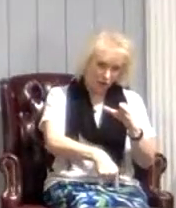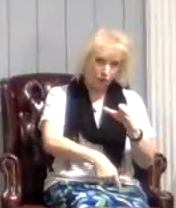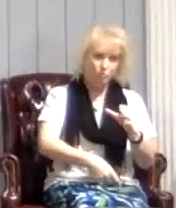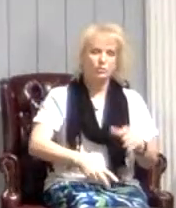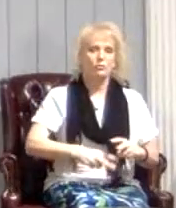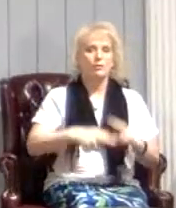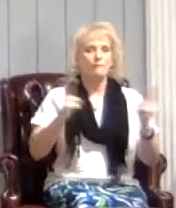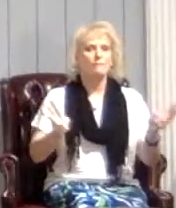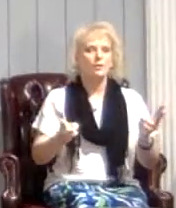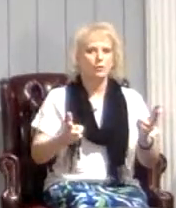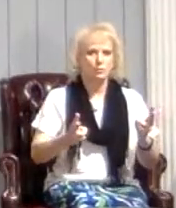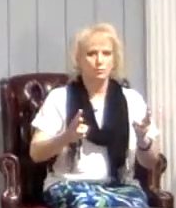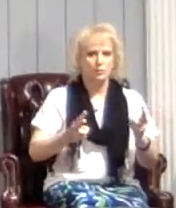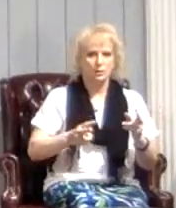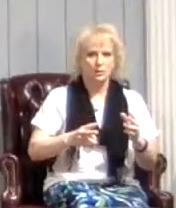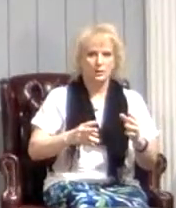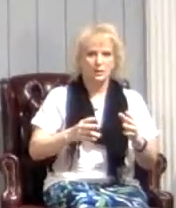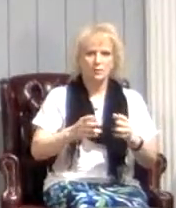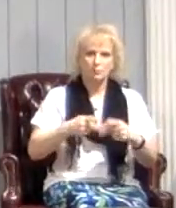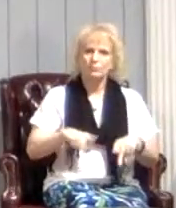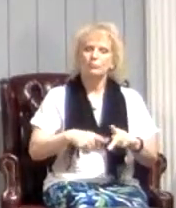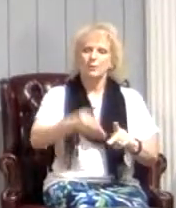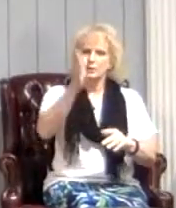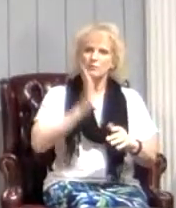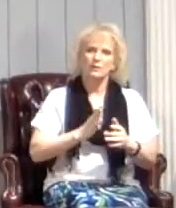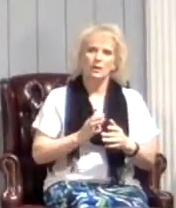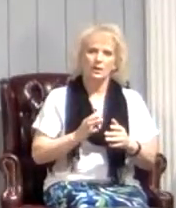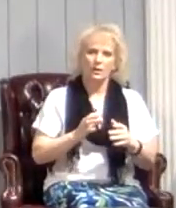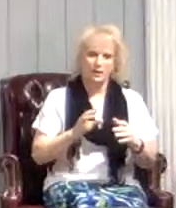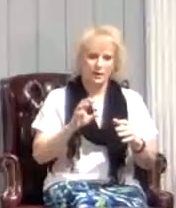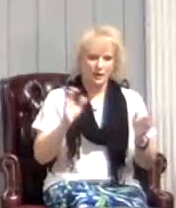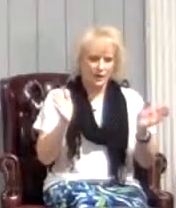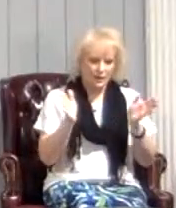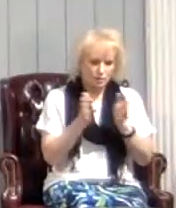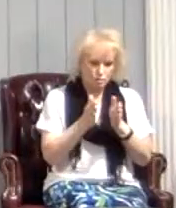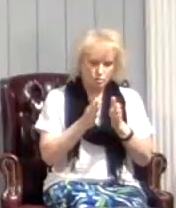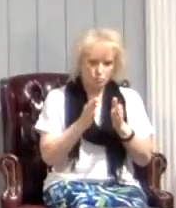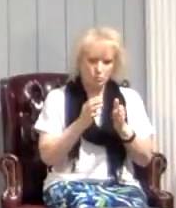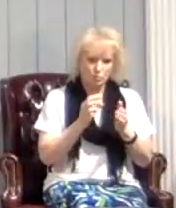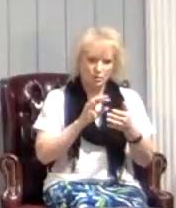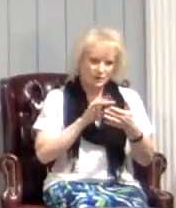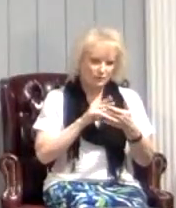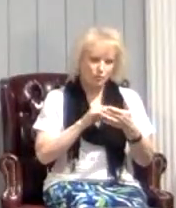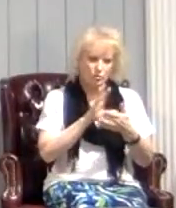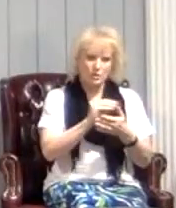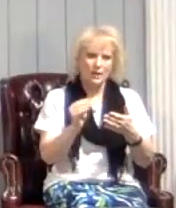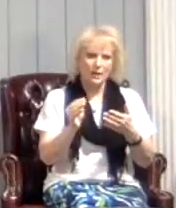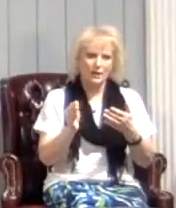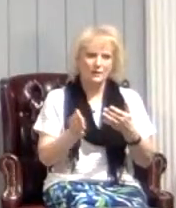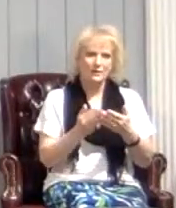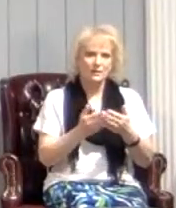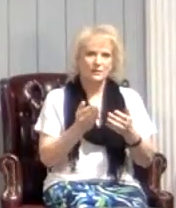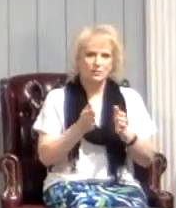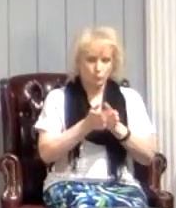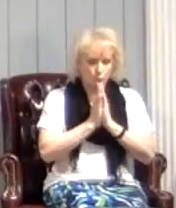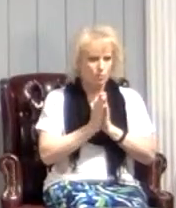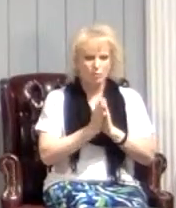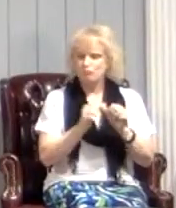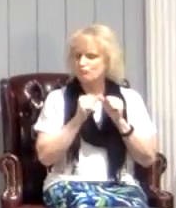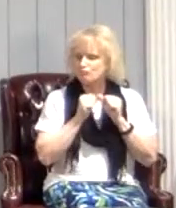want to say a short devotion and a simple prayer won't get you through troublesome.